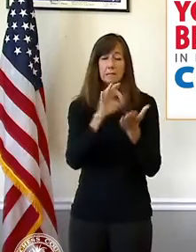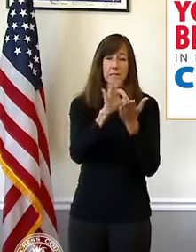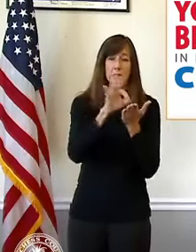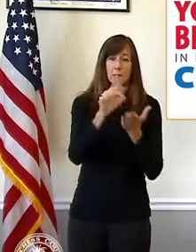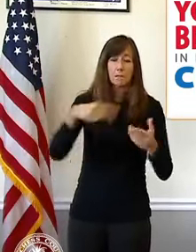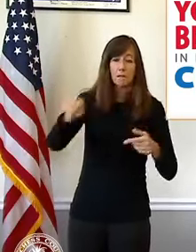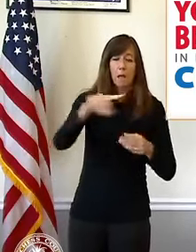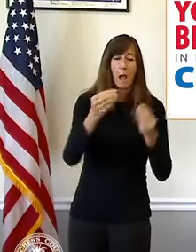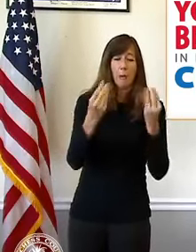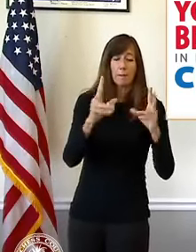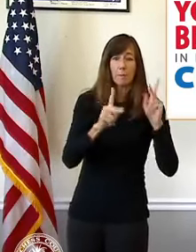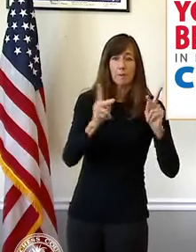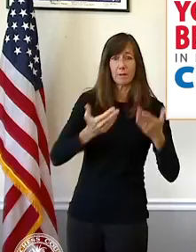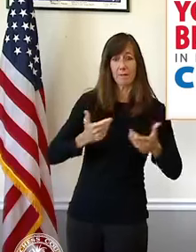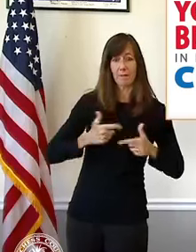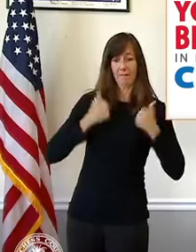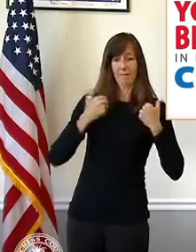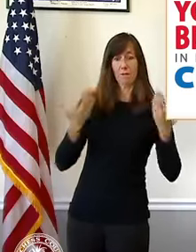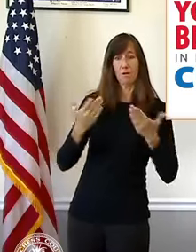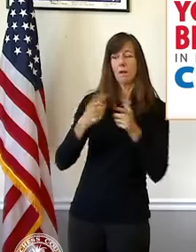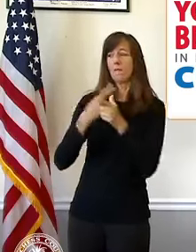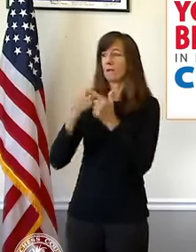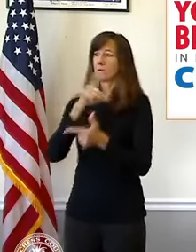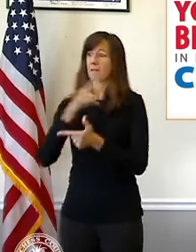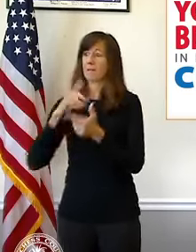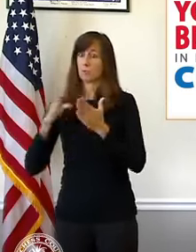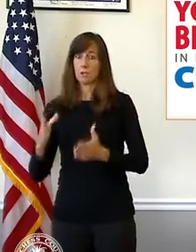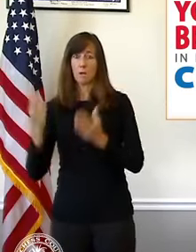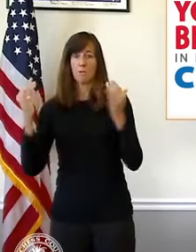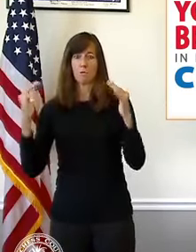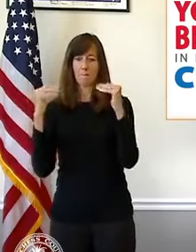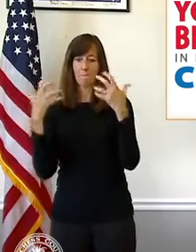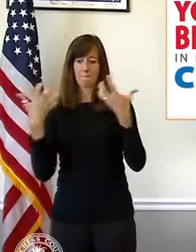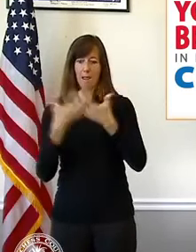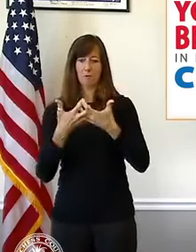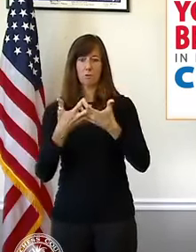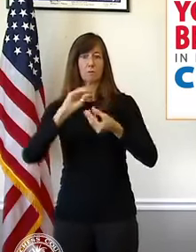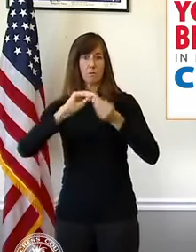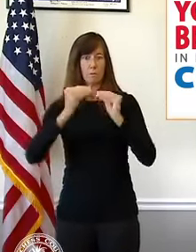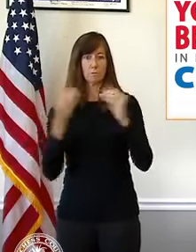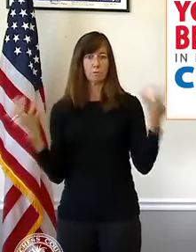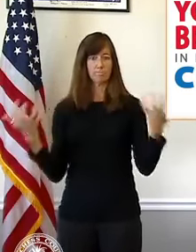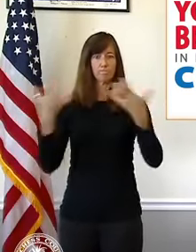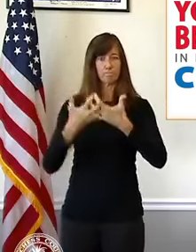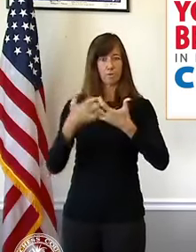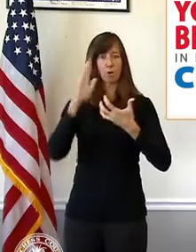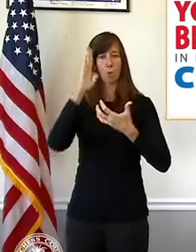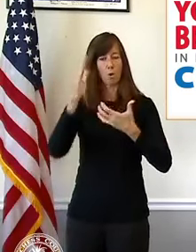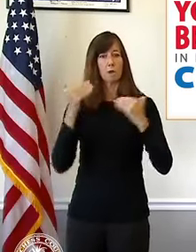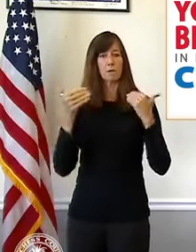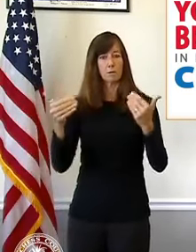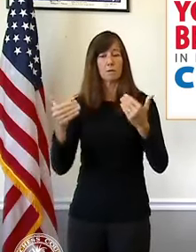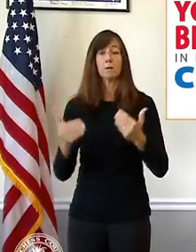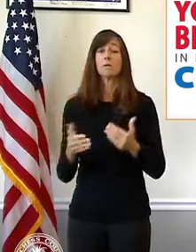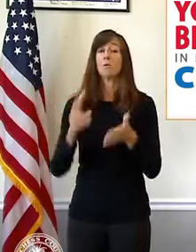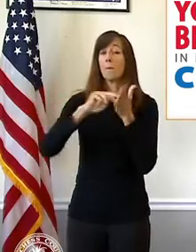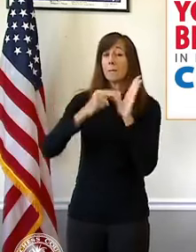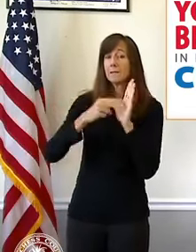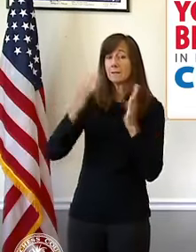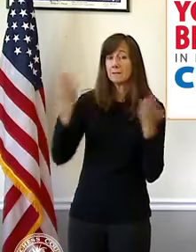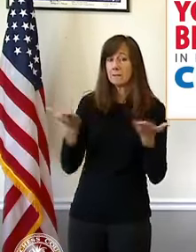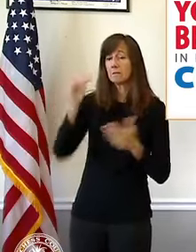that we're counted, all of us, means that we have adequate representation in the state legislature. It will mean when Dutchess County begins